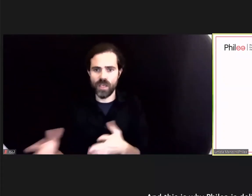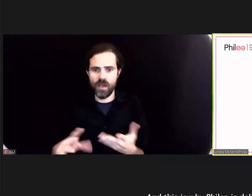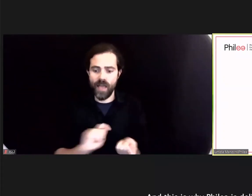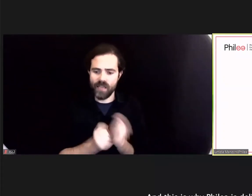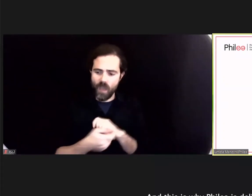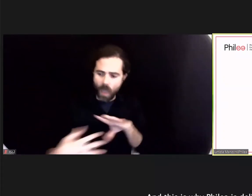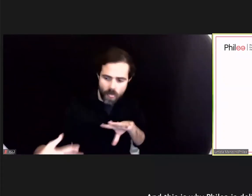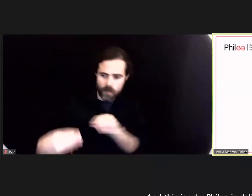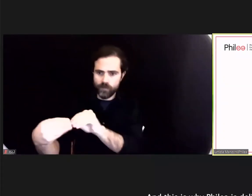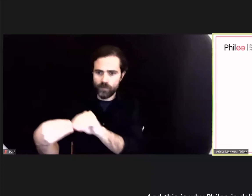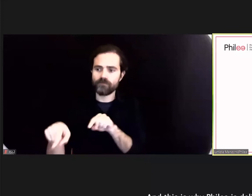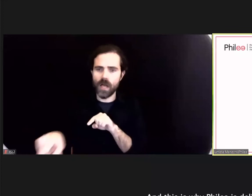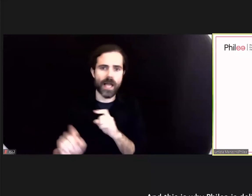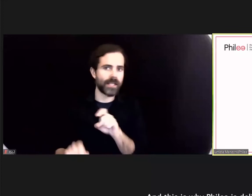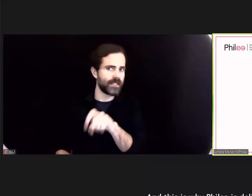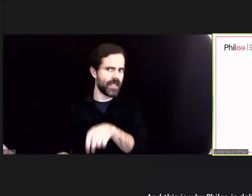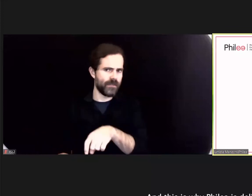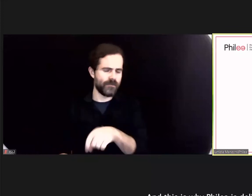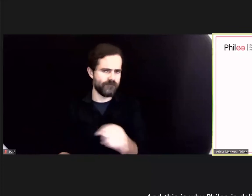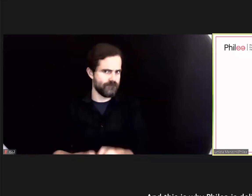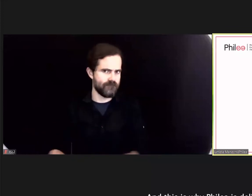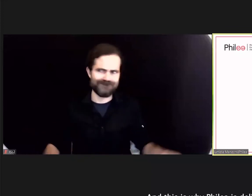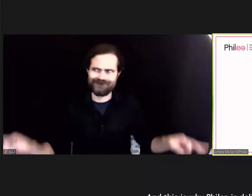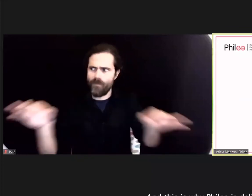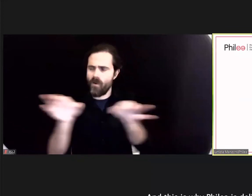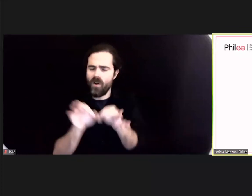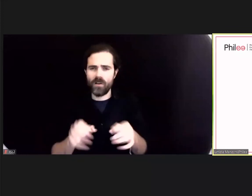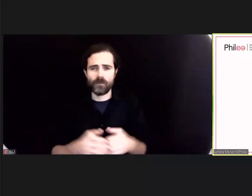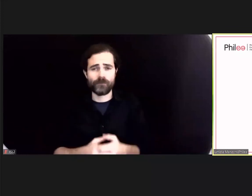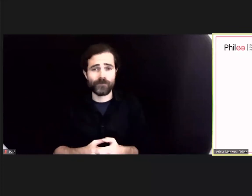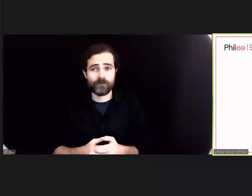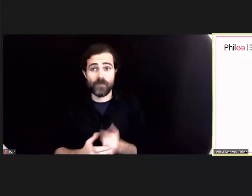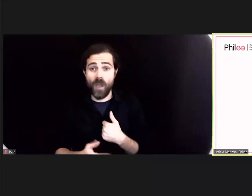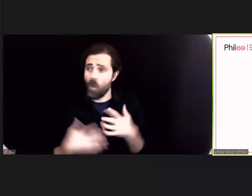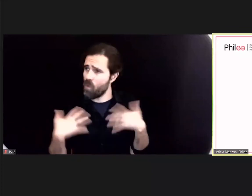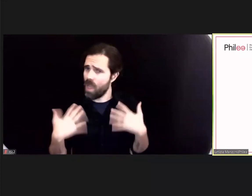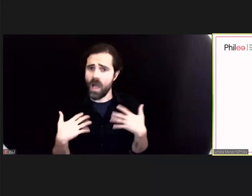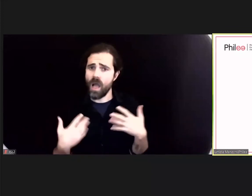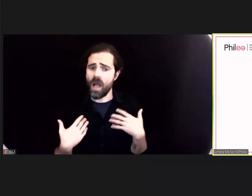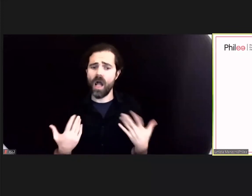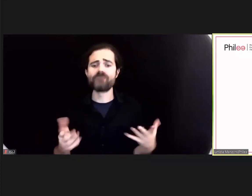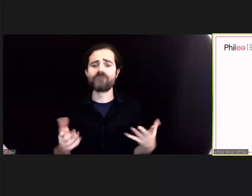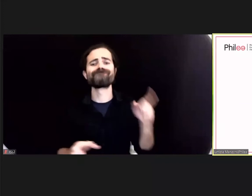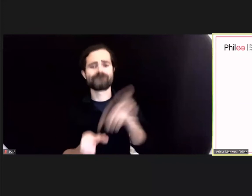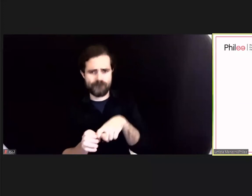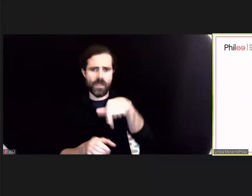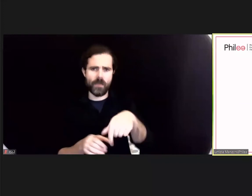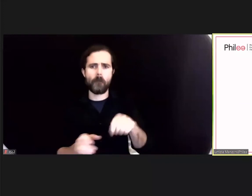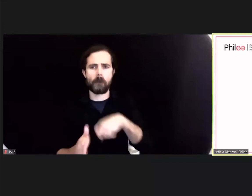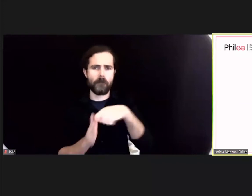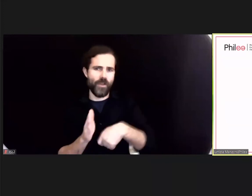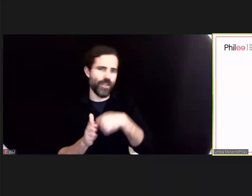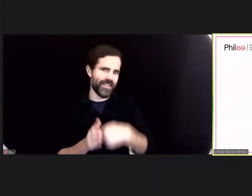this is why Filea is delighted, and we are delighted to be partnering in this project. And we do hope